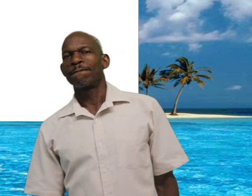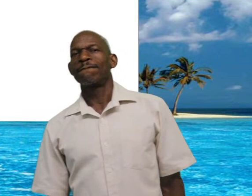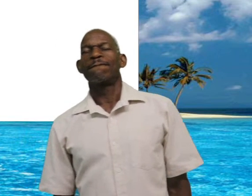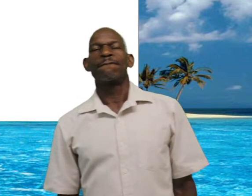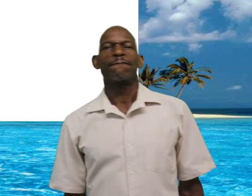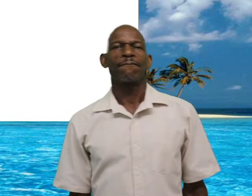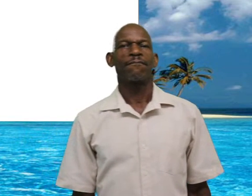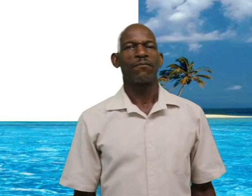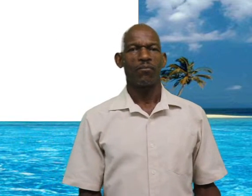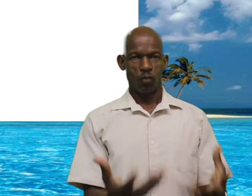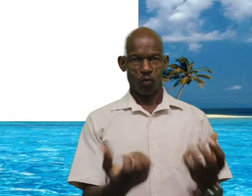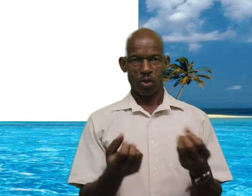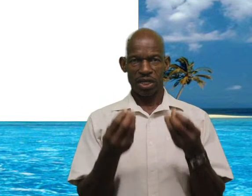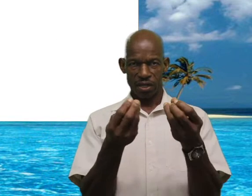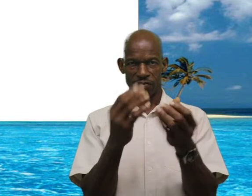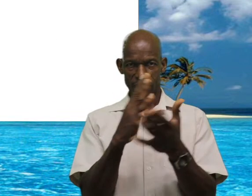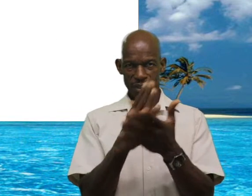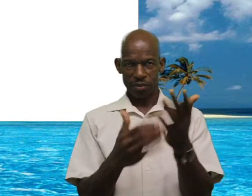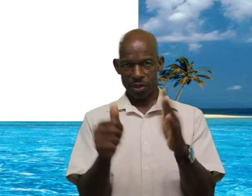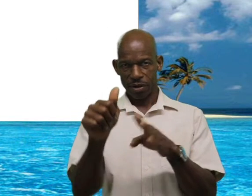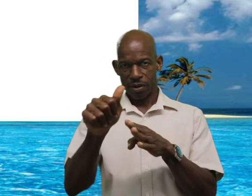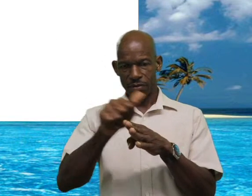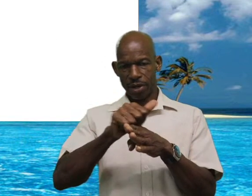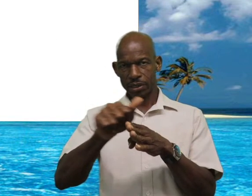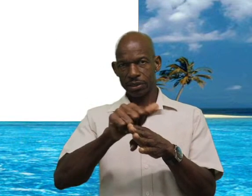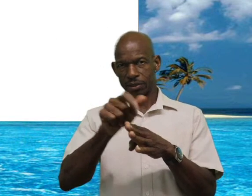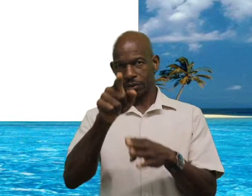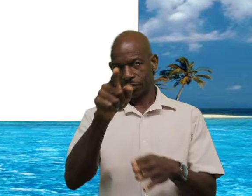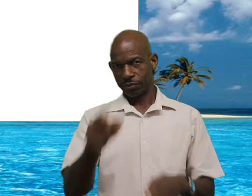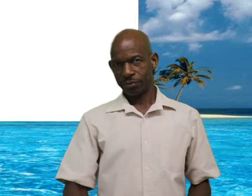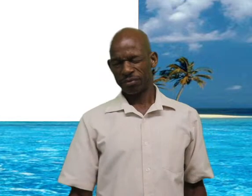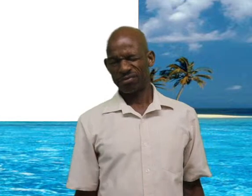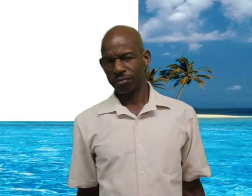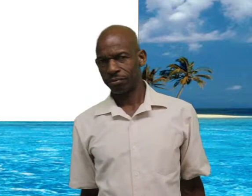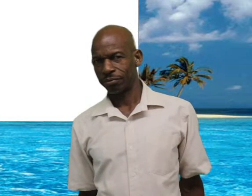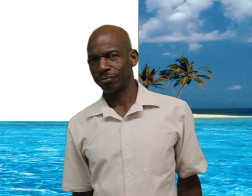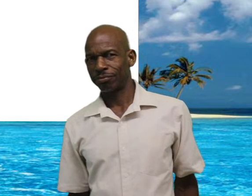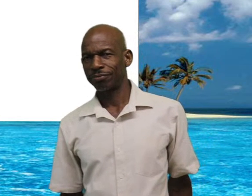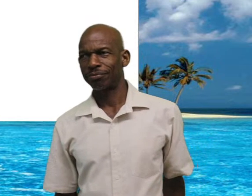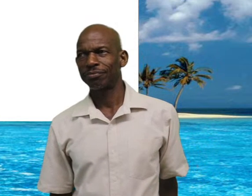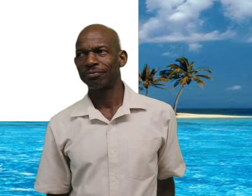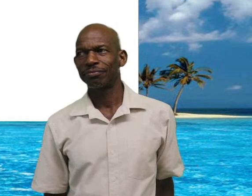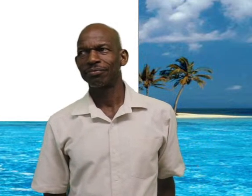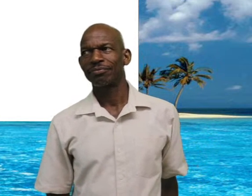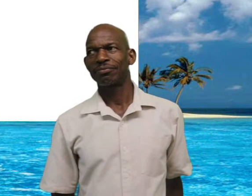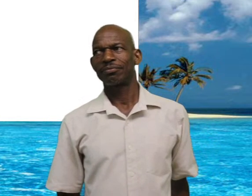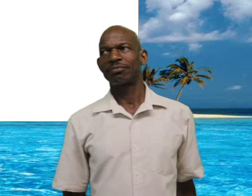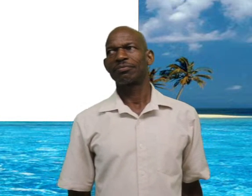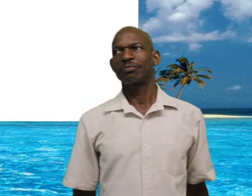by yourself. Give you 2 more. All right.